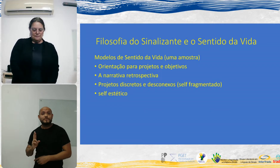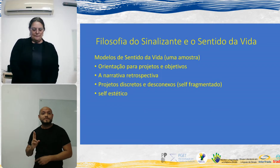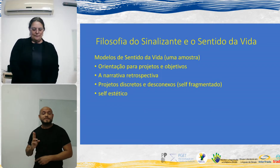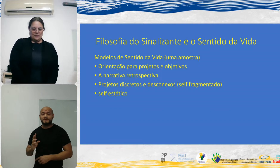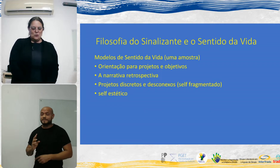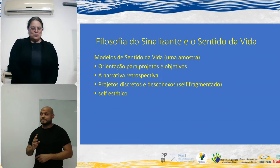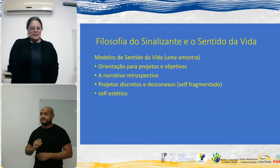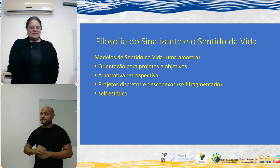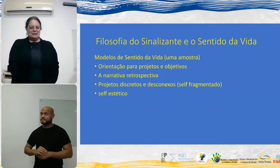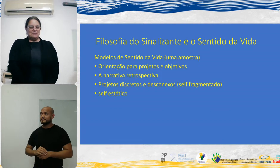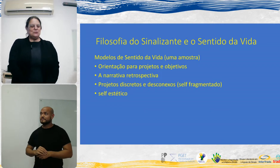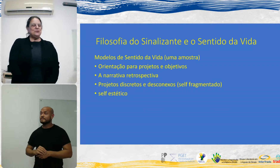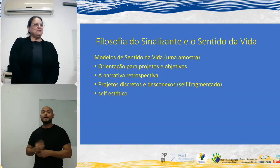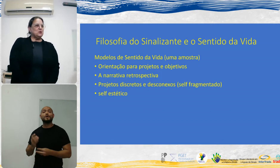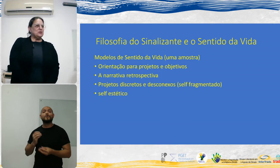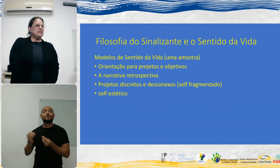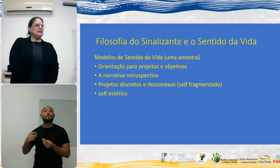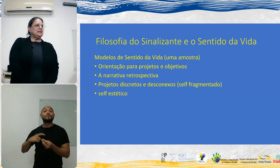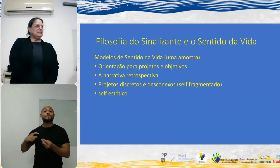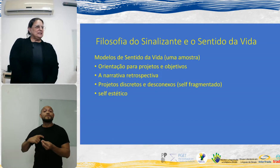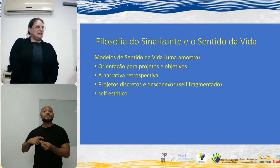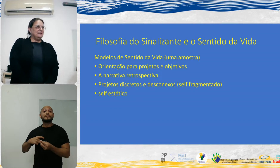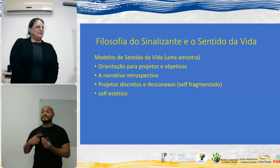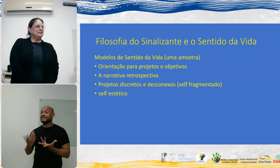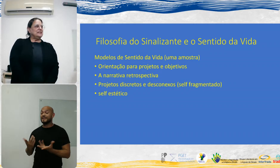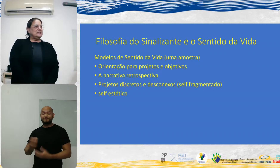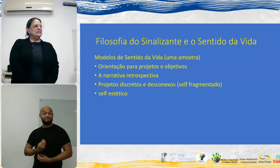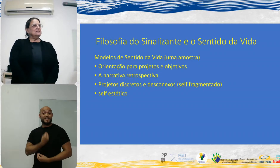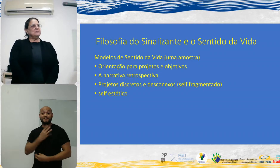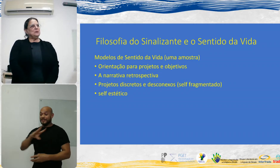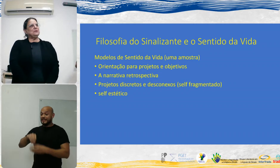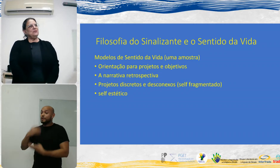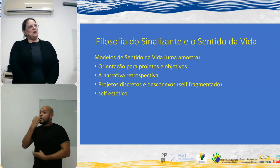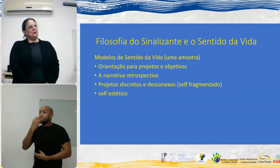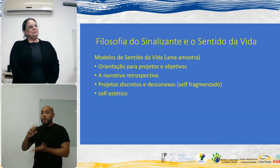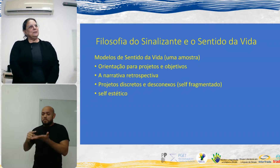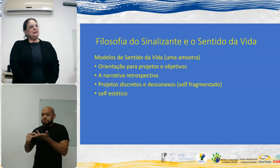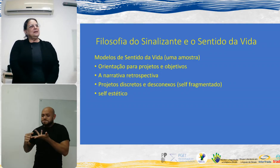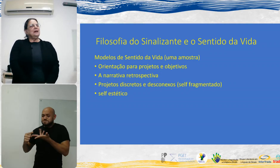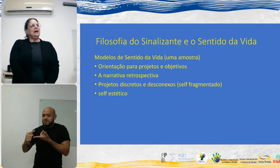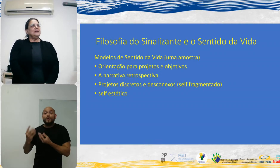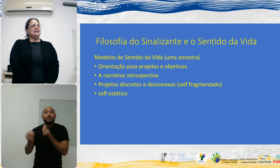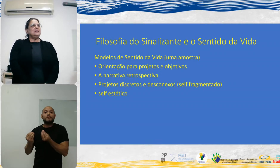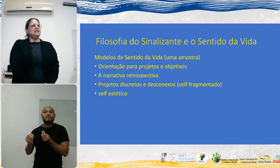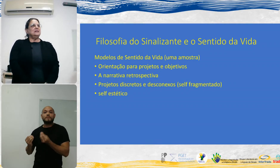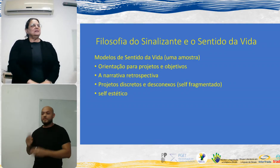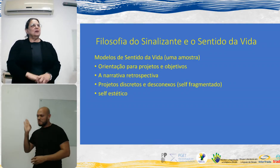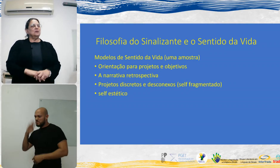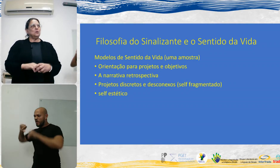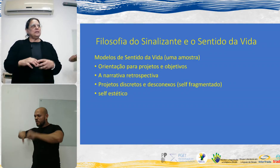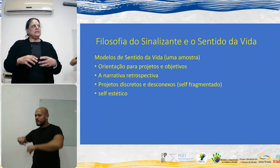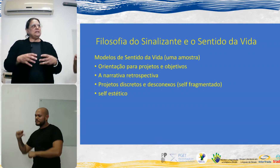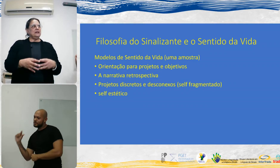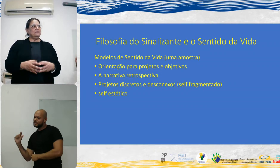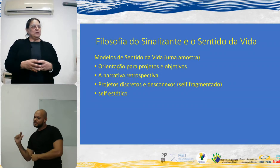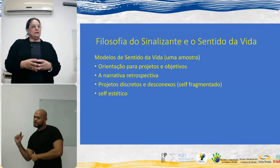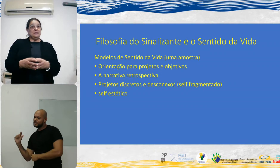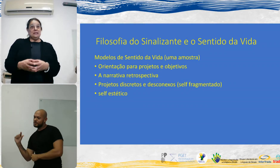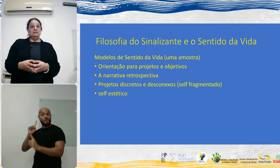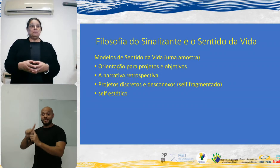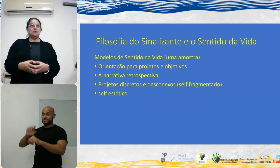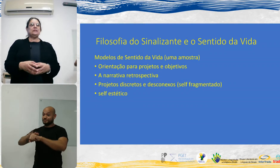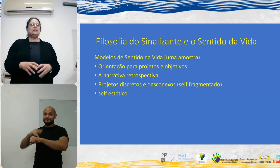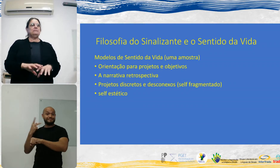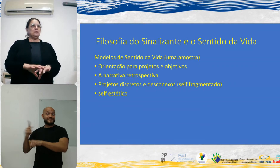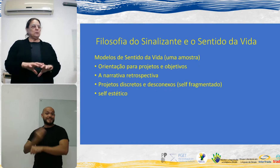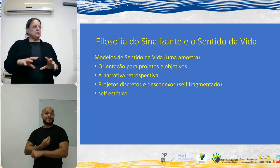the greatest amount of good in his life and the least amount of harm. And he not only did that for